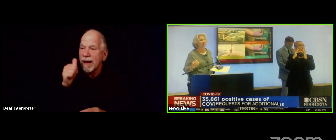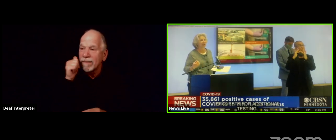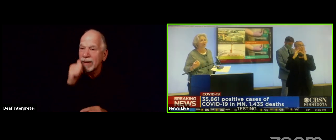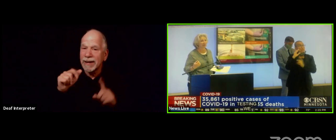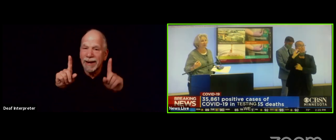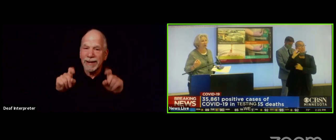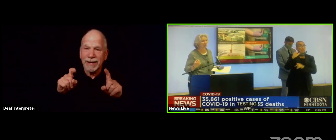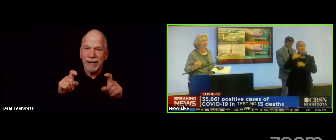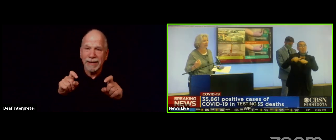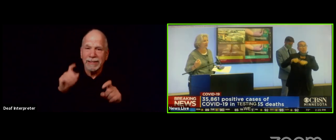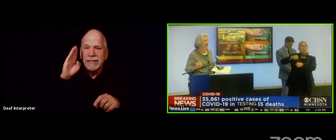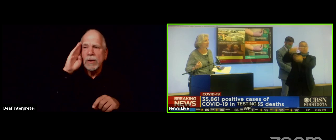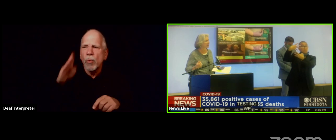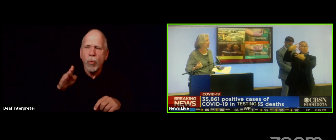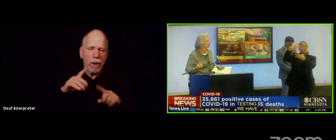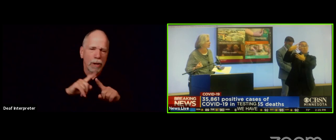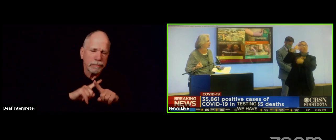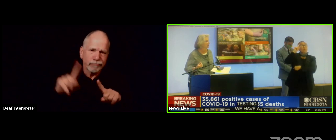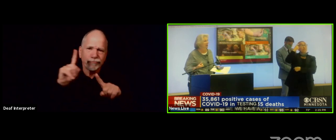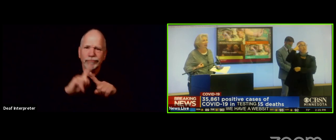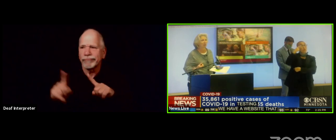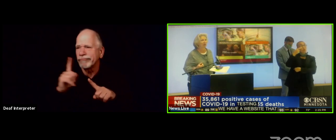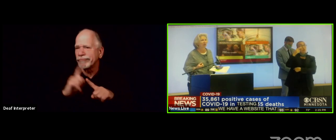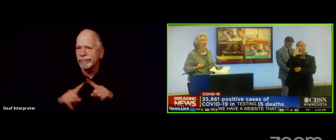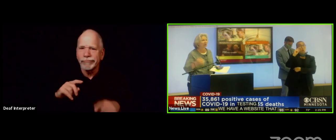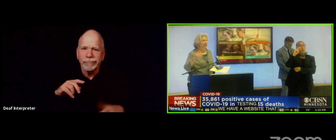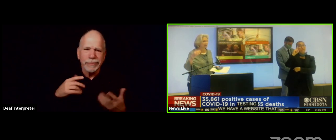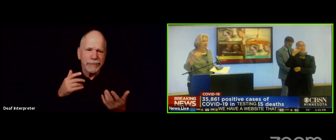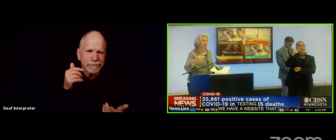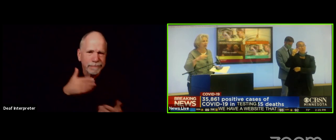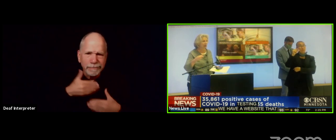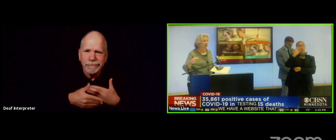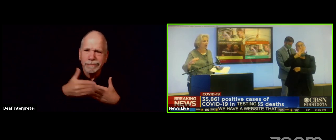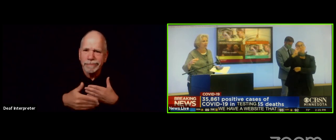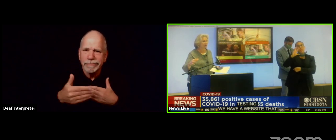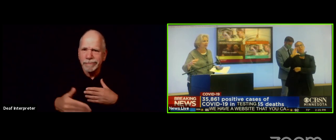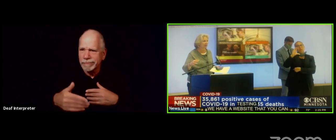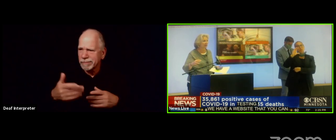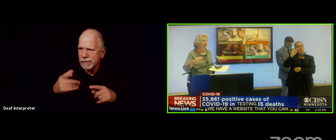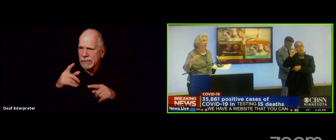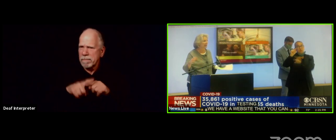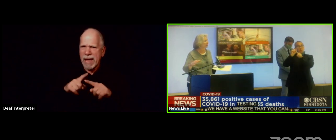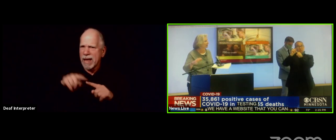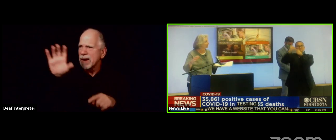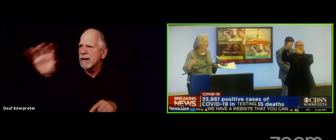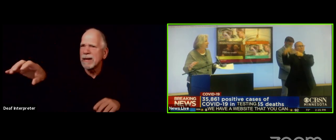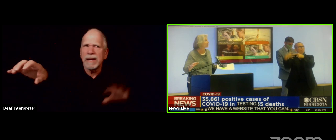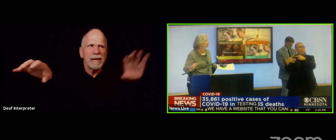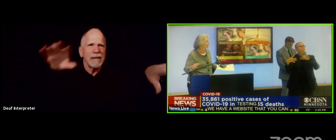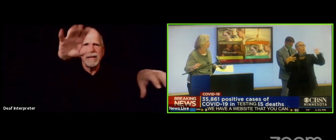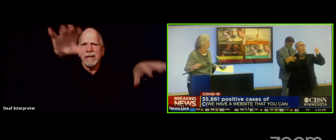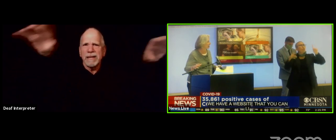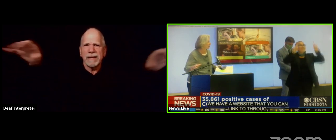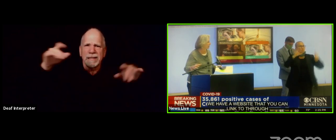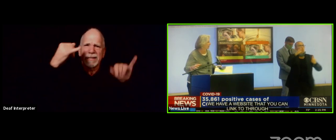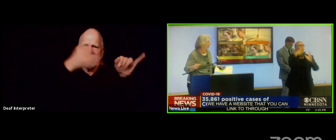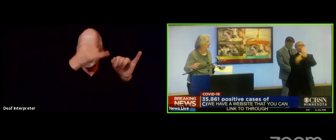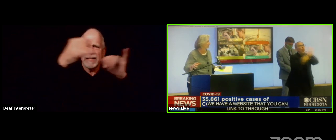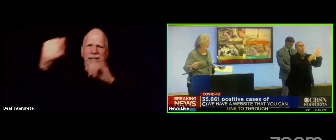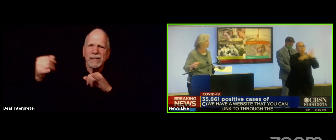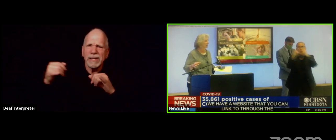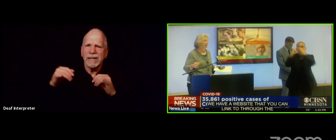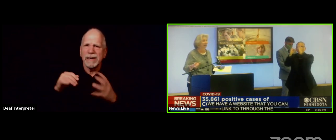through the governor's COVID-19 page, which lists where all the testing centers are